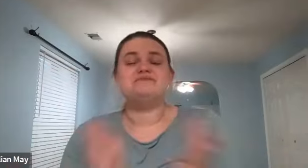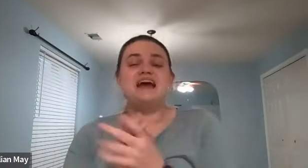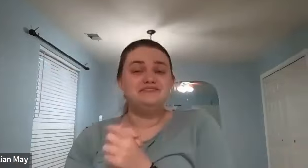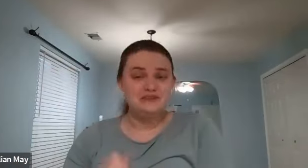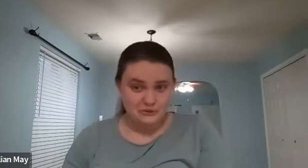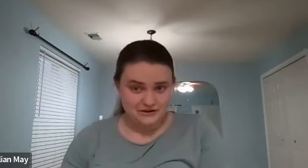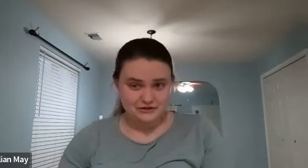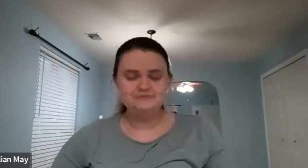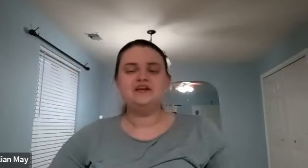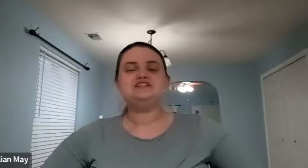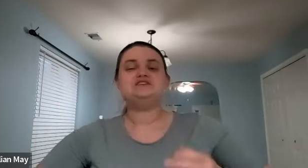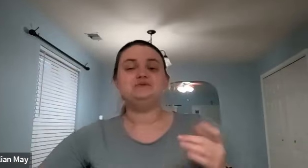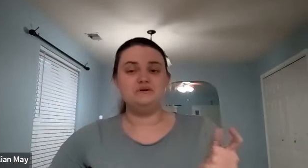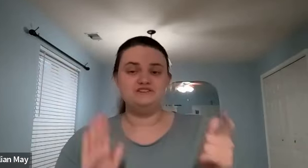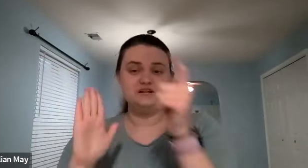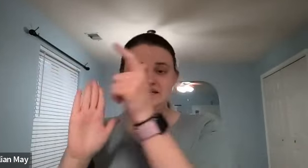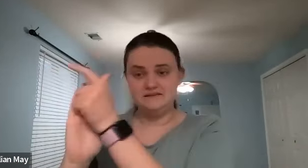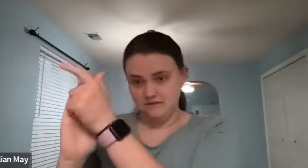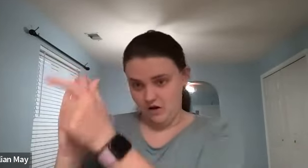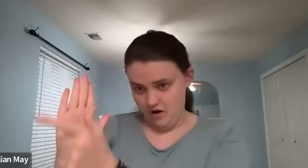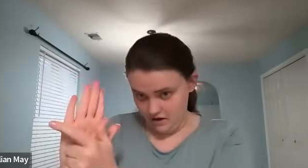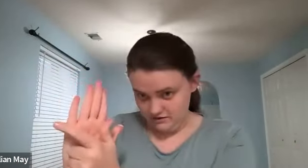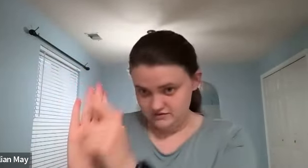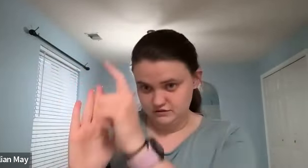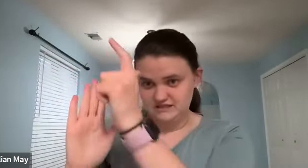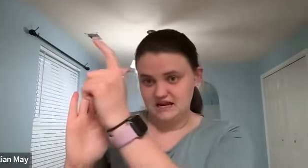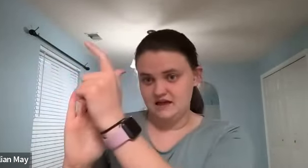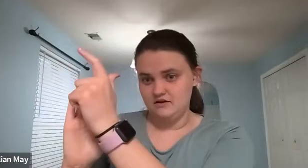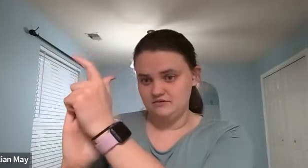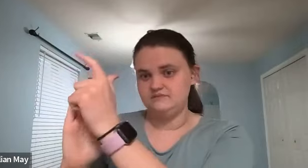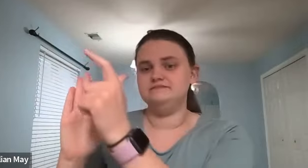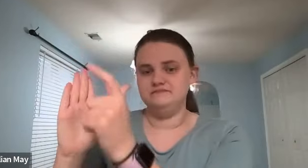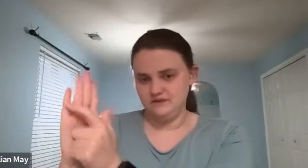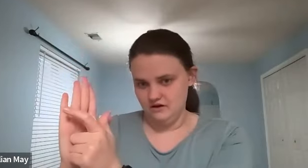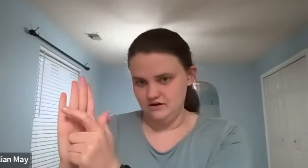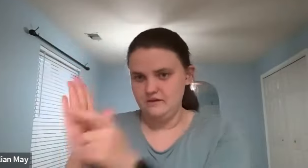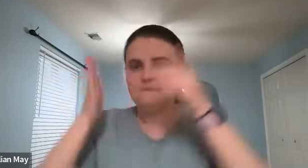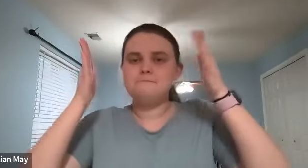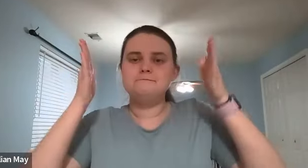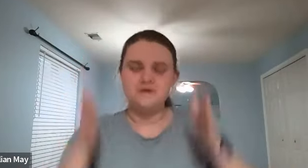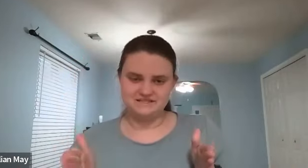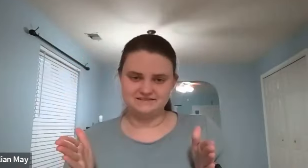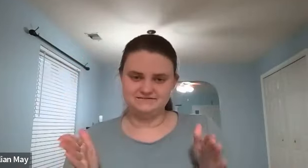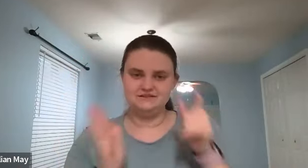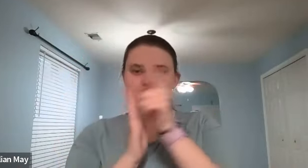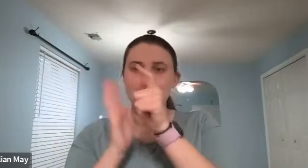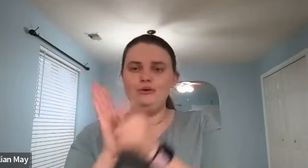we have lawyer. So lawyer's gonna be law. So it's that L, law, person,